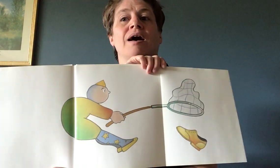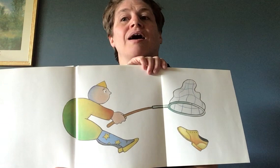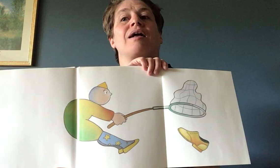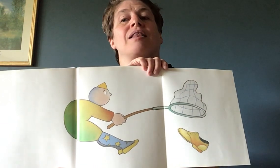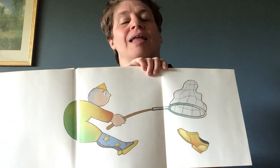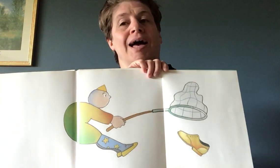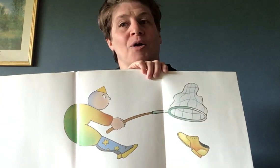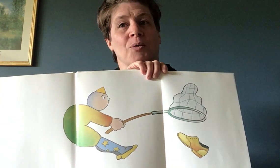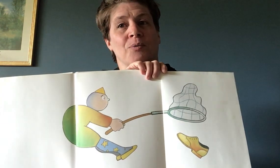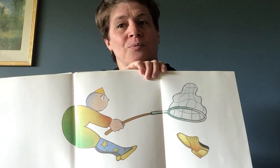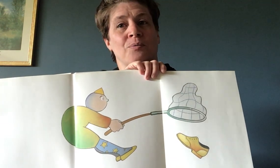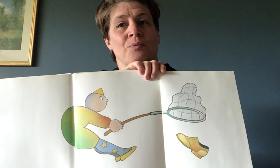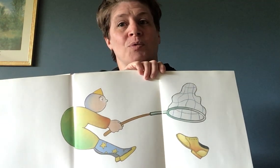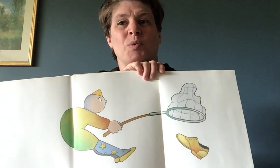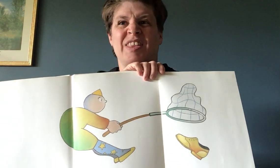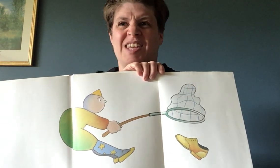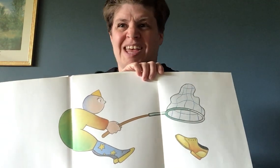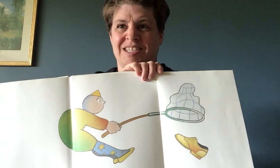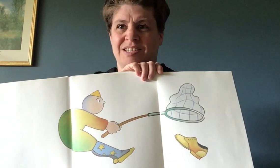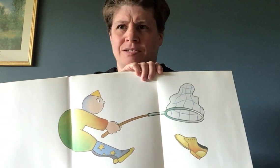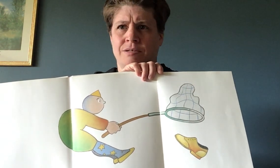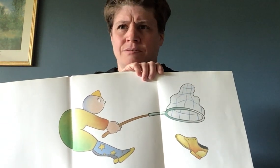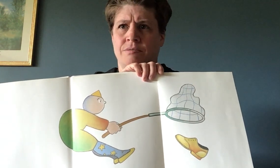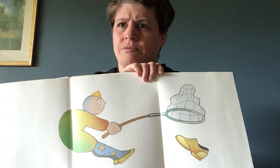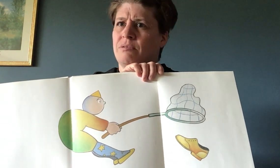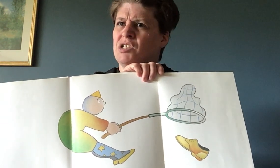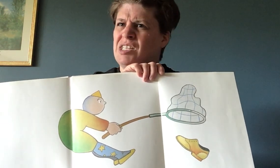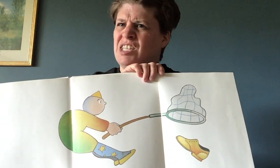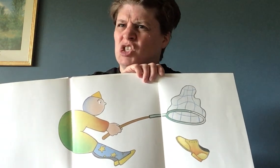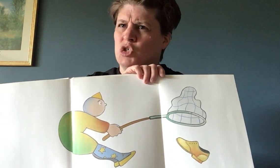a clown with a net chasing a shoe.